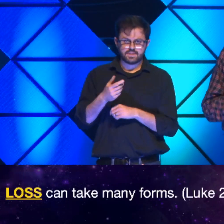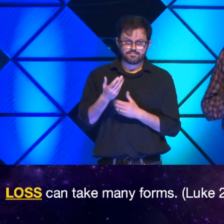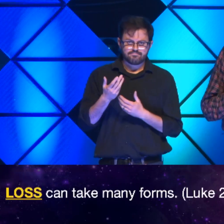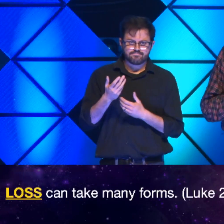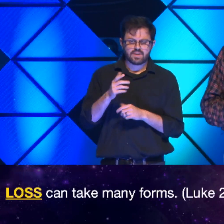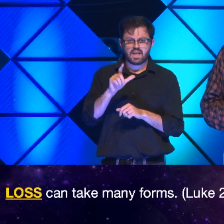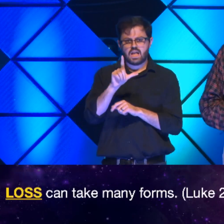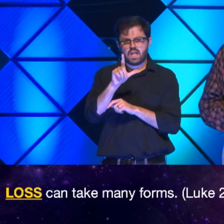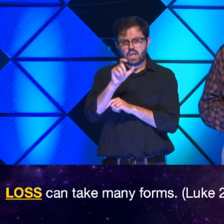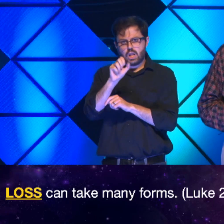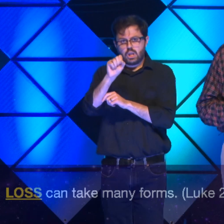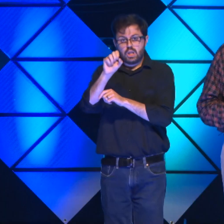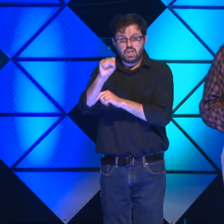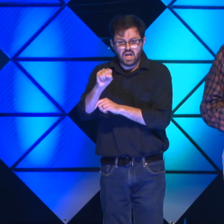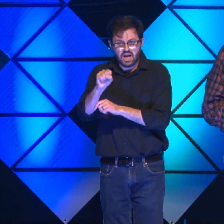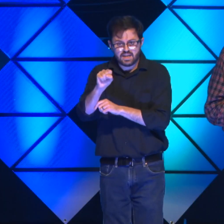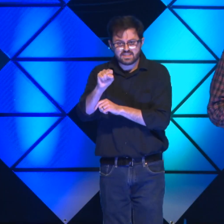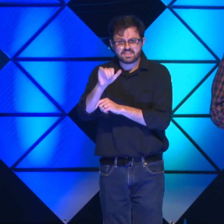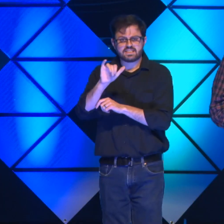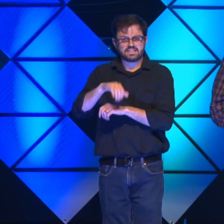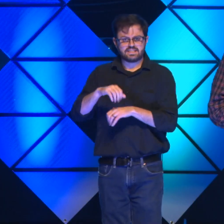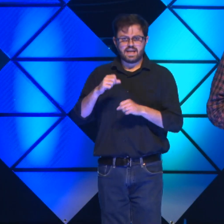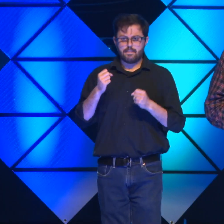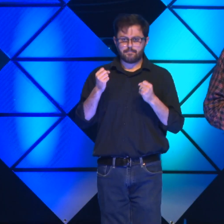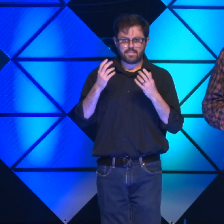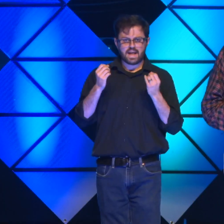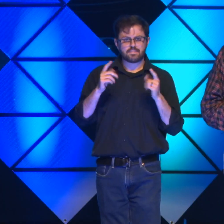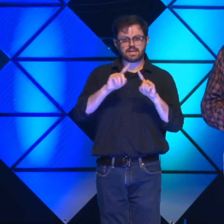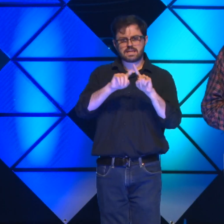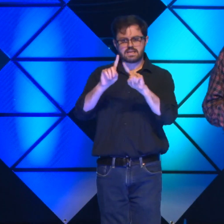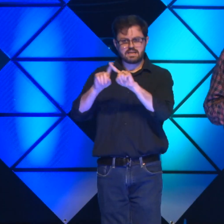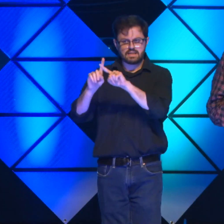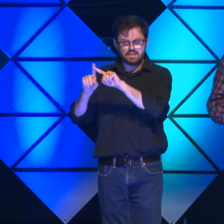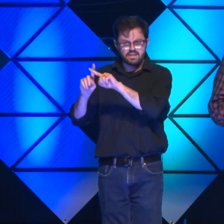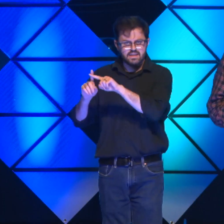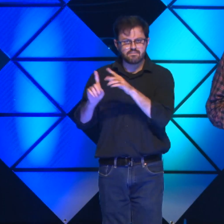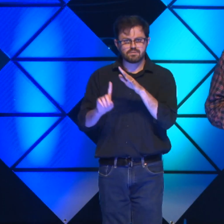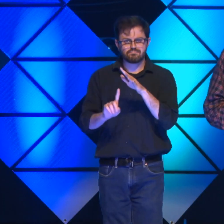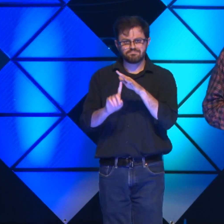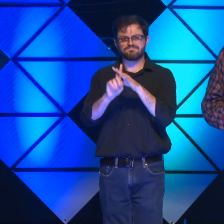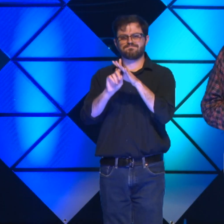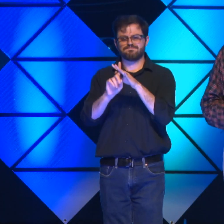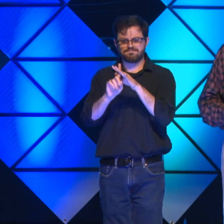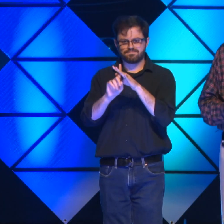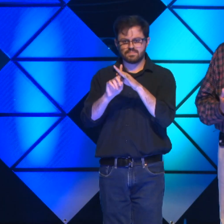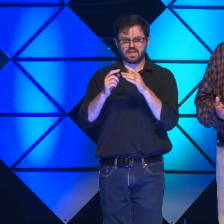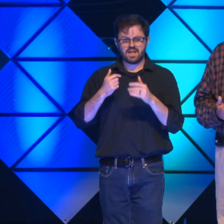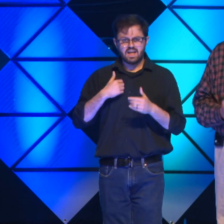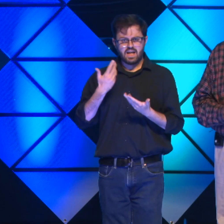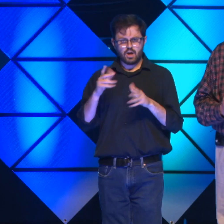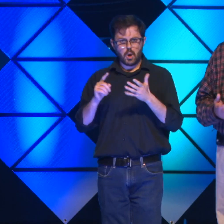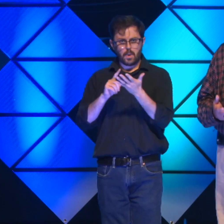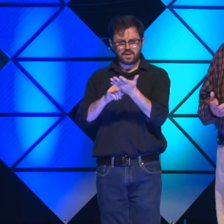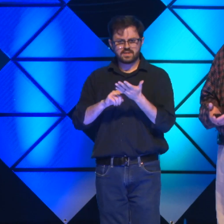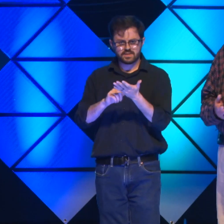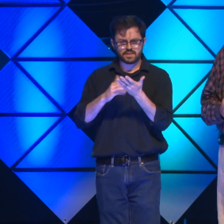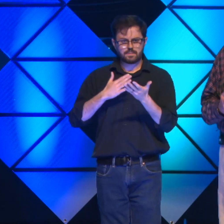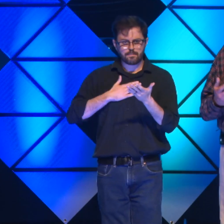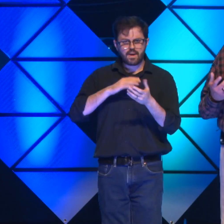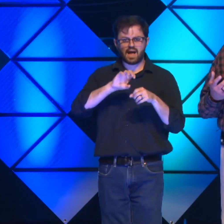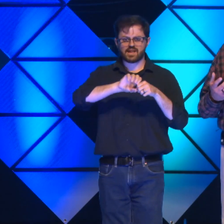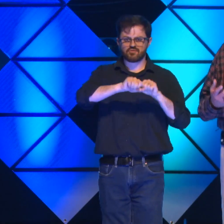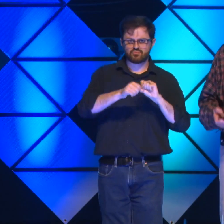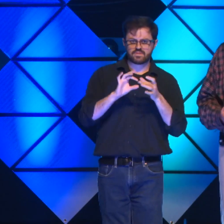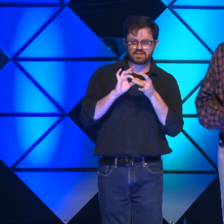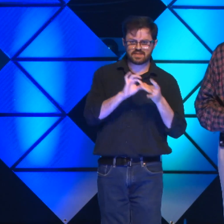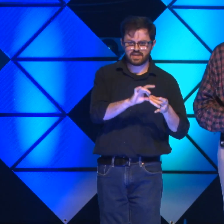forms. I talked about the grief that Amy and I felt and still feel. Autumn's story talked about the fear and pain that came